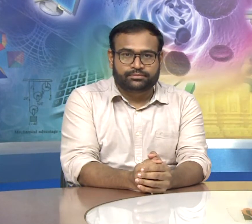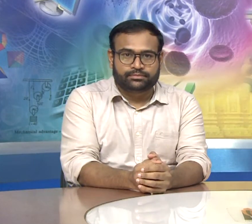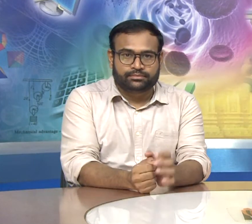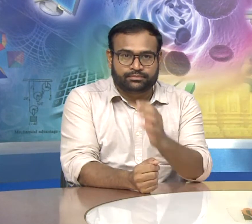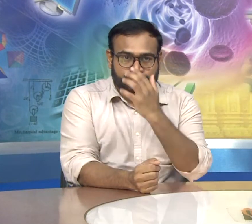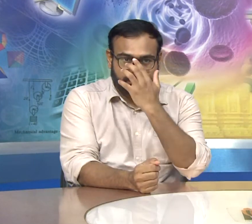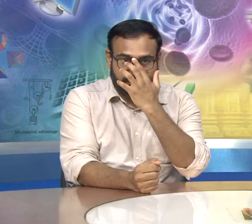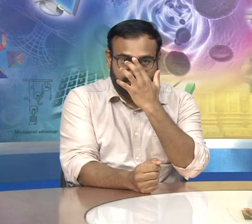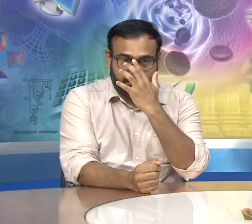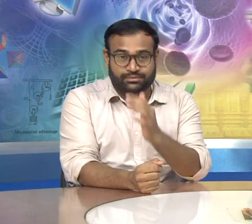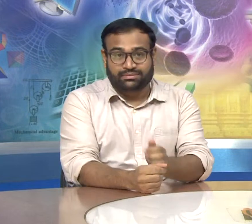Next point,